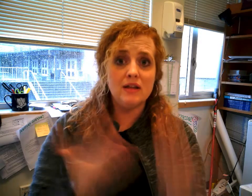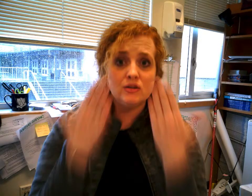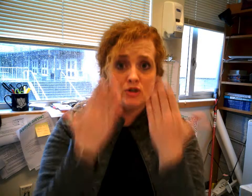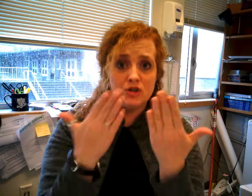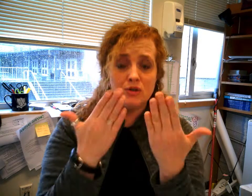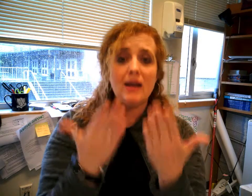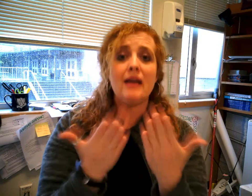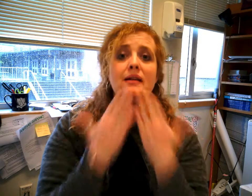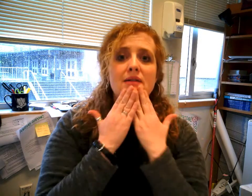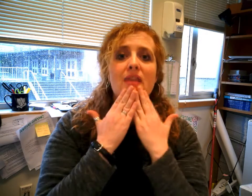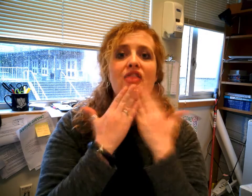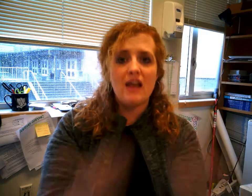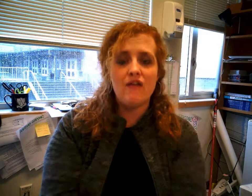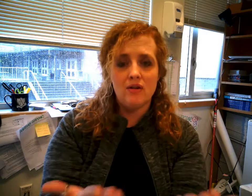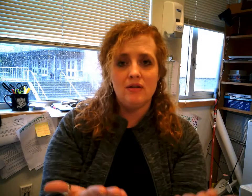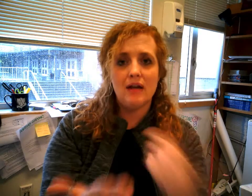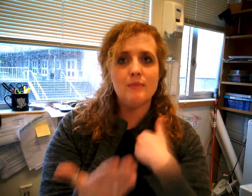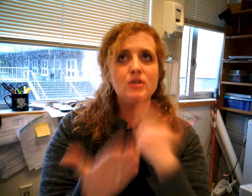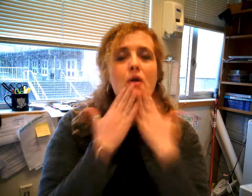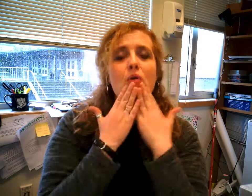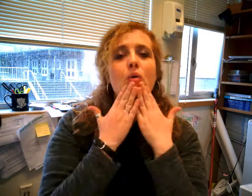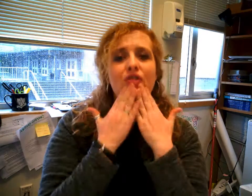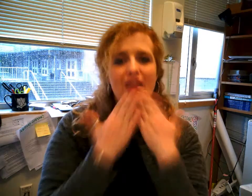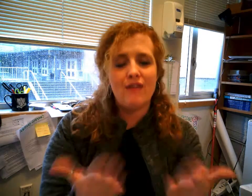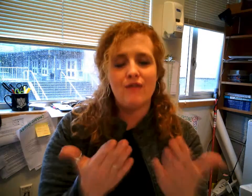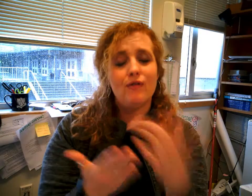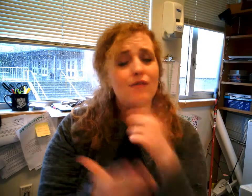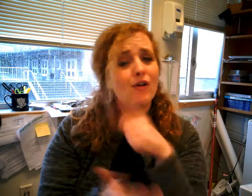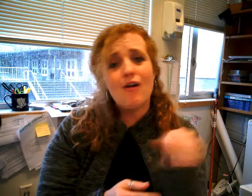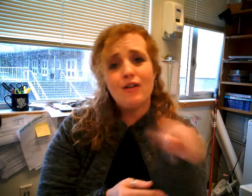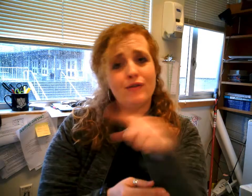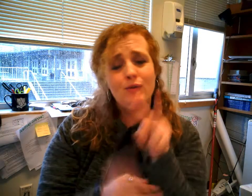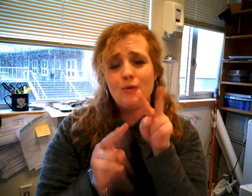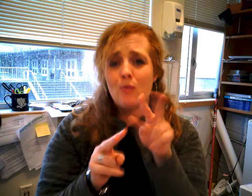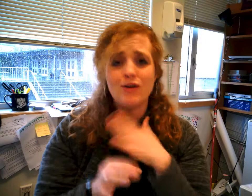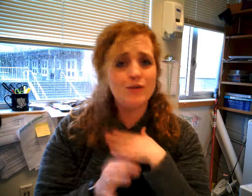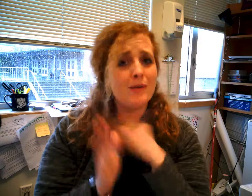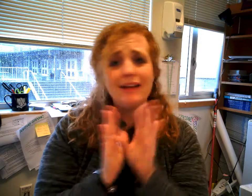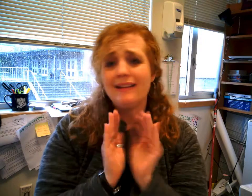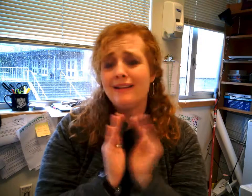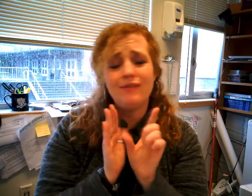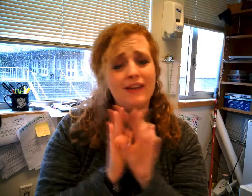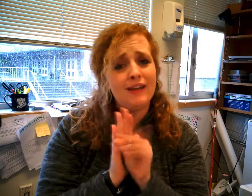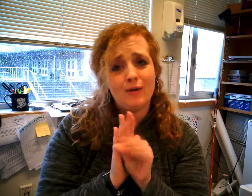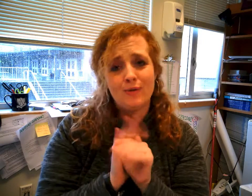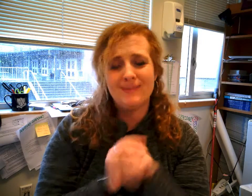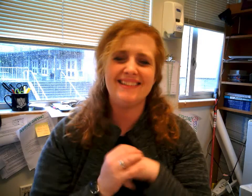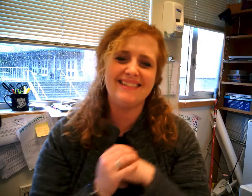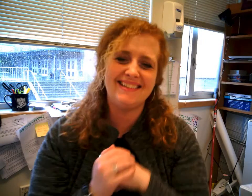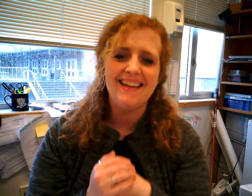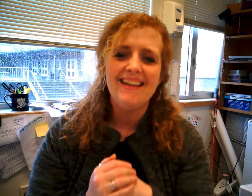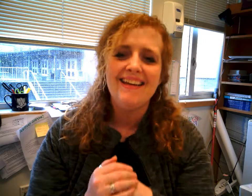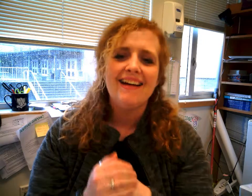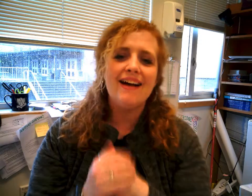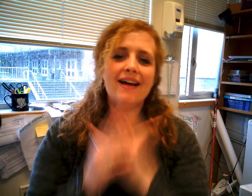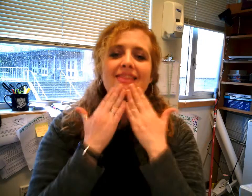with 2 hands, thankful. I'm so thankful for all of you that watch my little video.